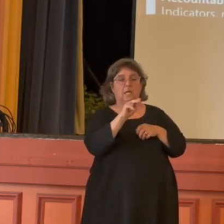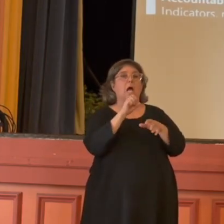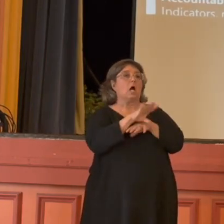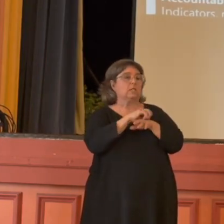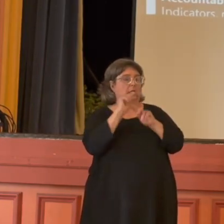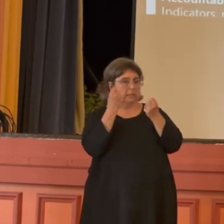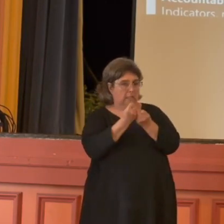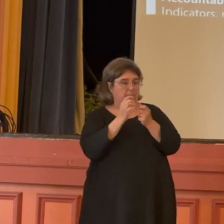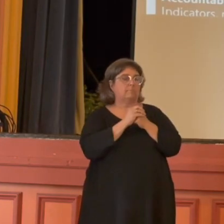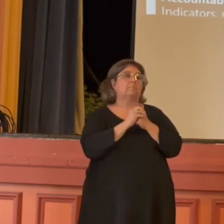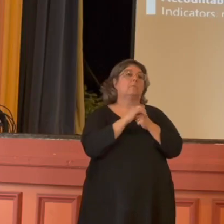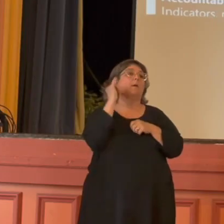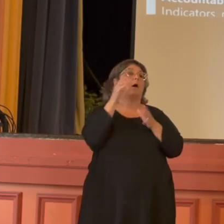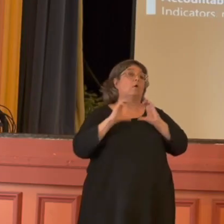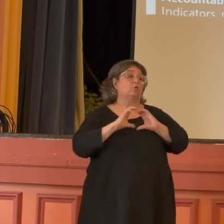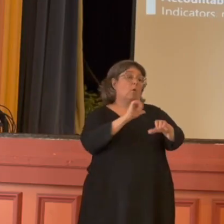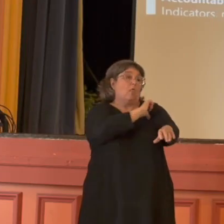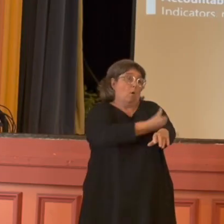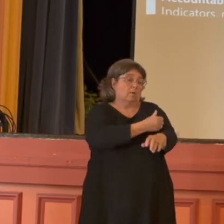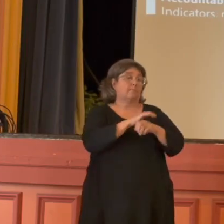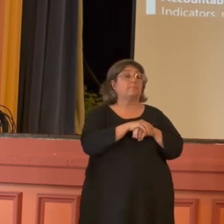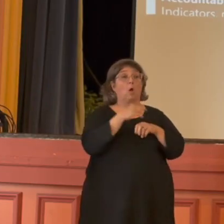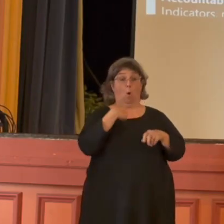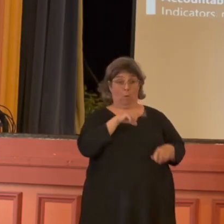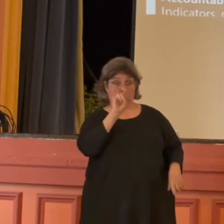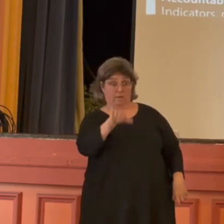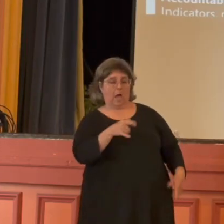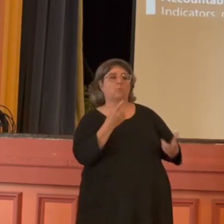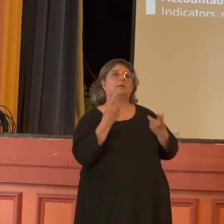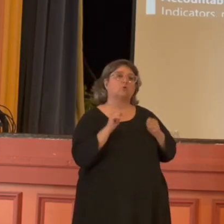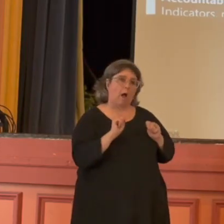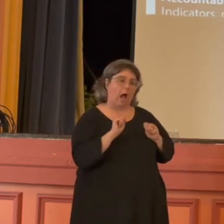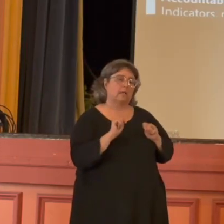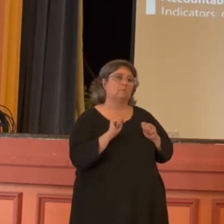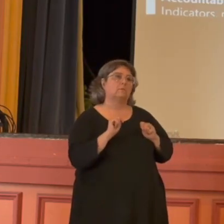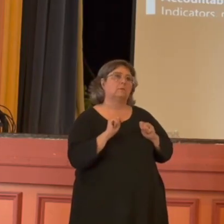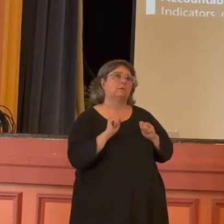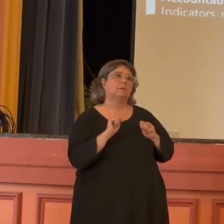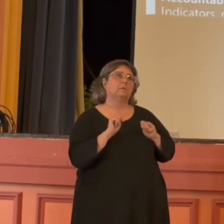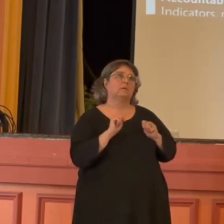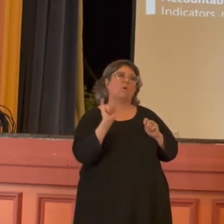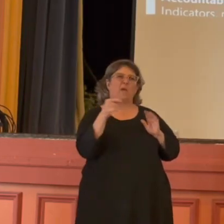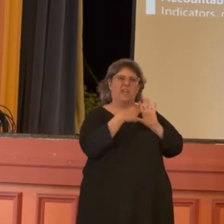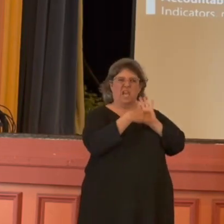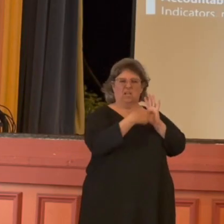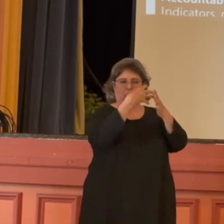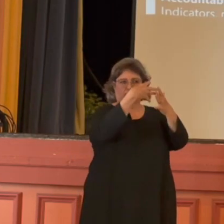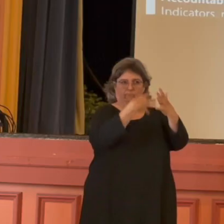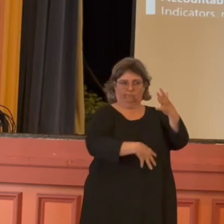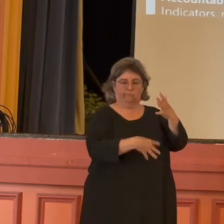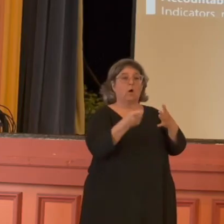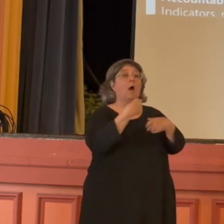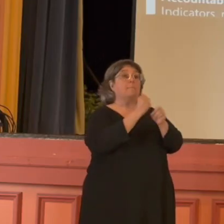consultant team and the Buffalo Sewer Authority, that when we do this, we try to go in with these indicators to ensure that we